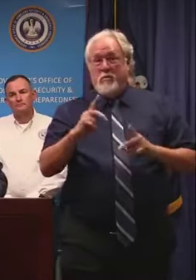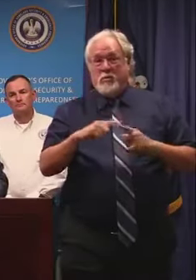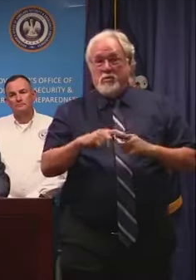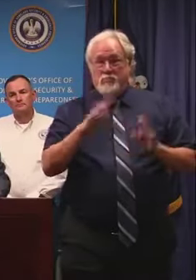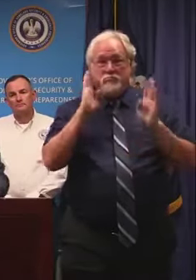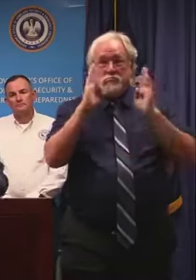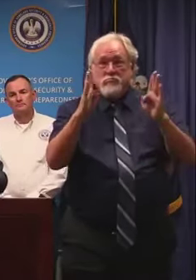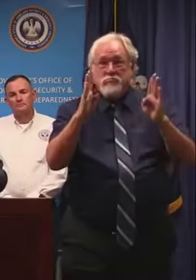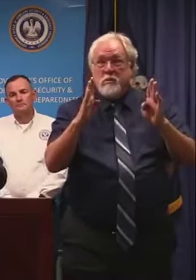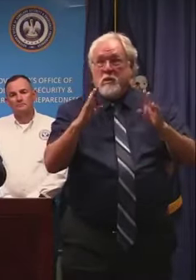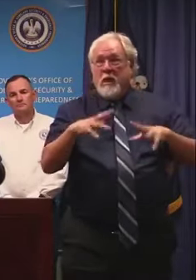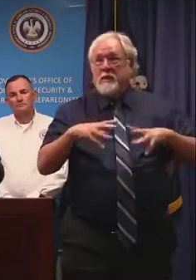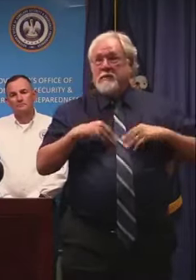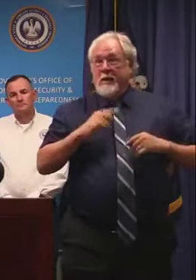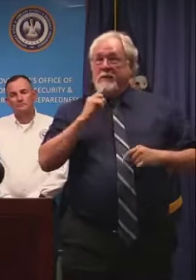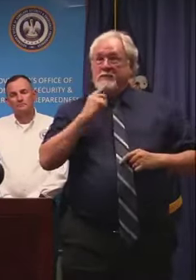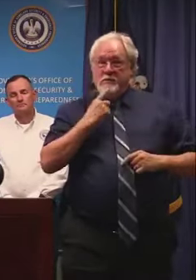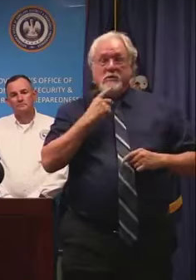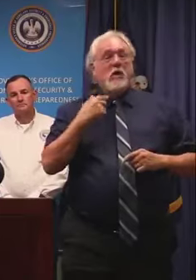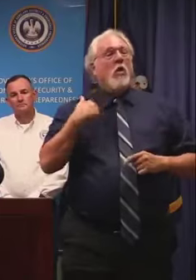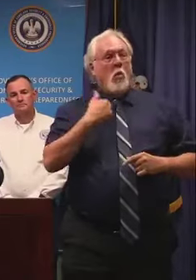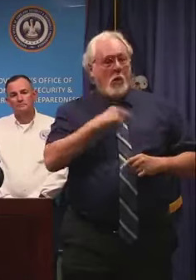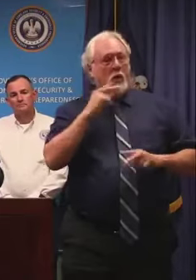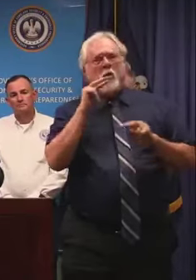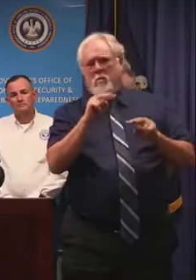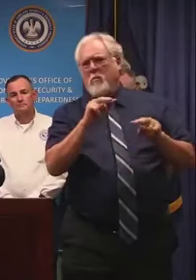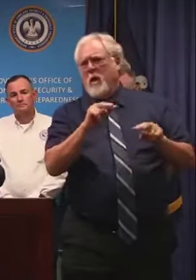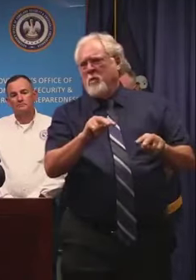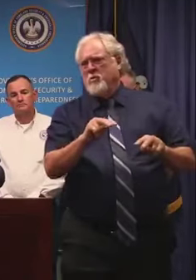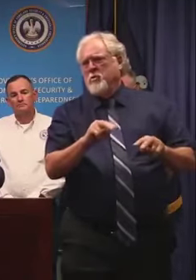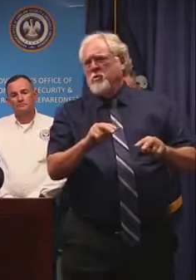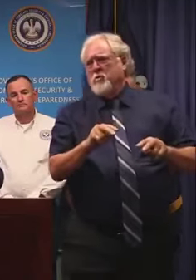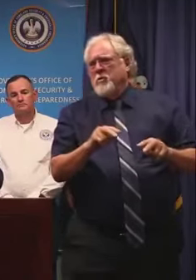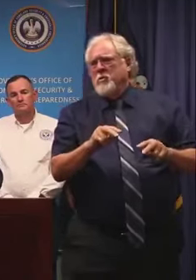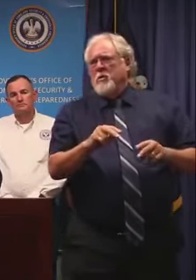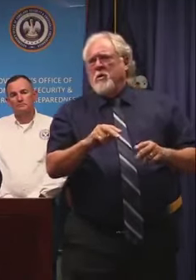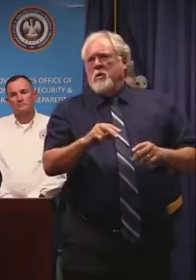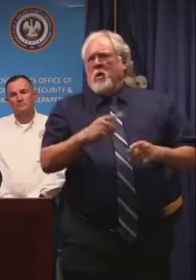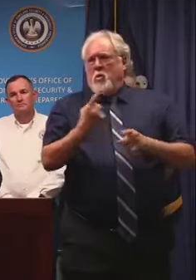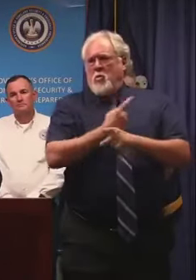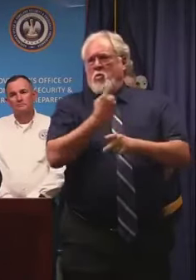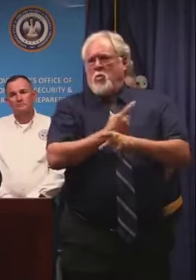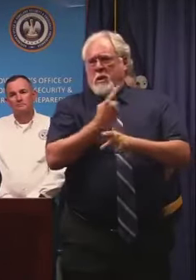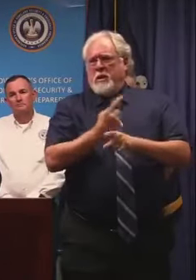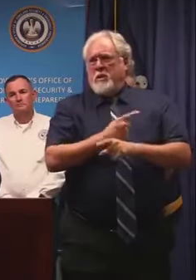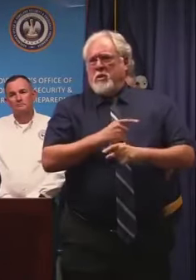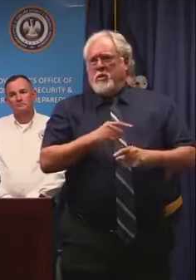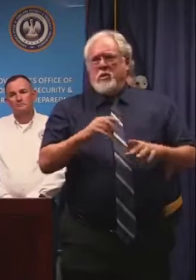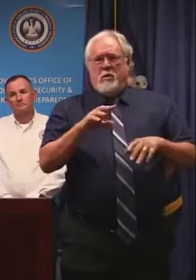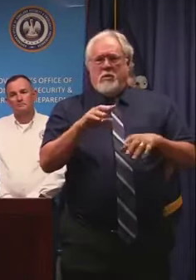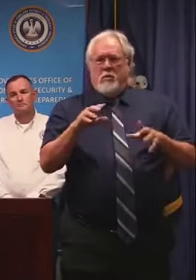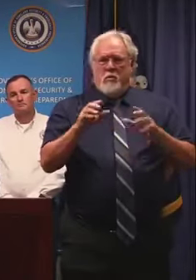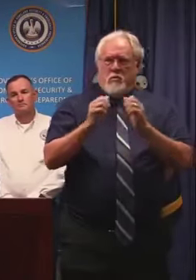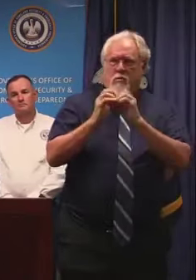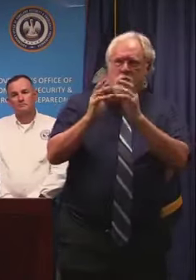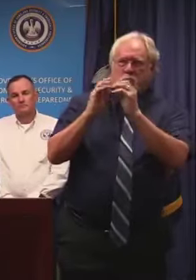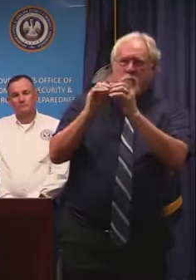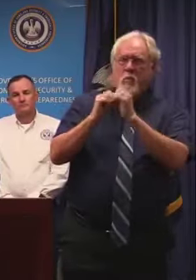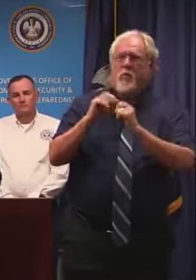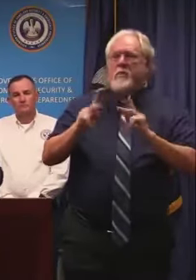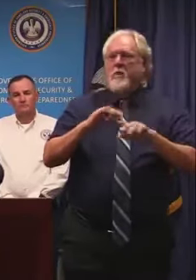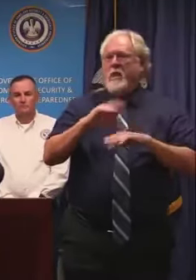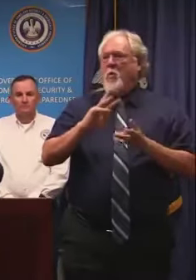take seriously, and we will be monitoring the situation in regular consultation with the folks at the Weather